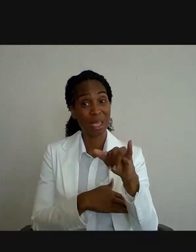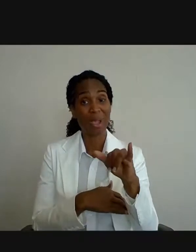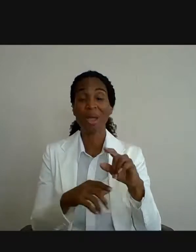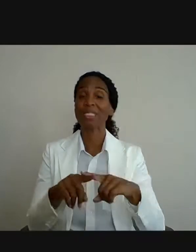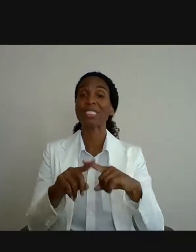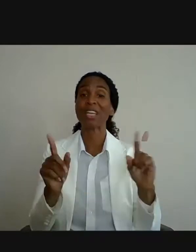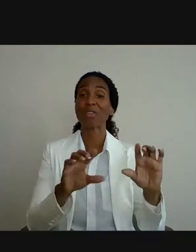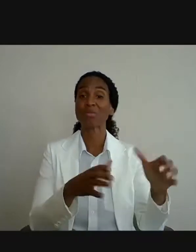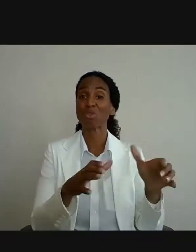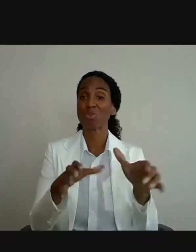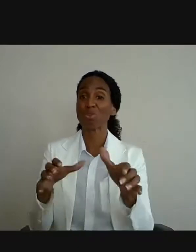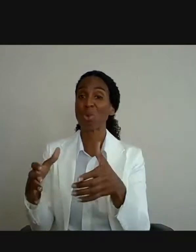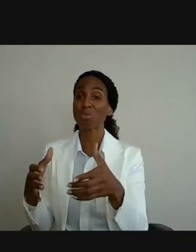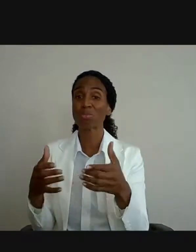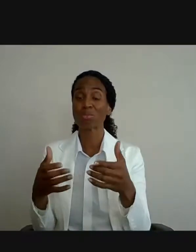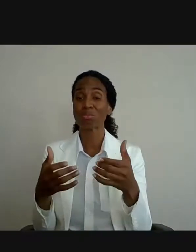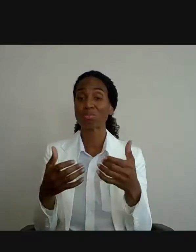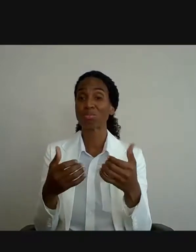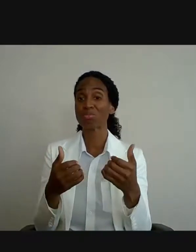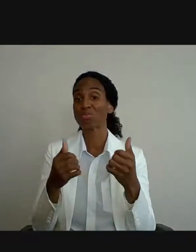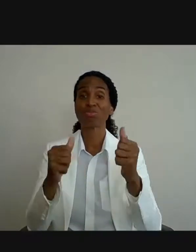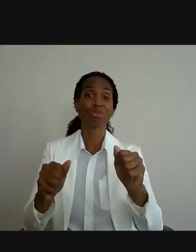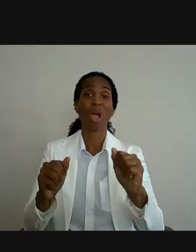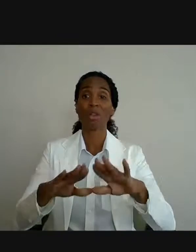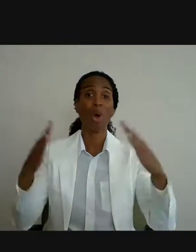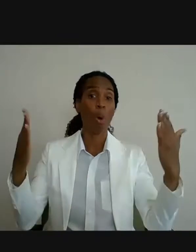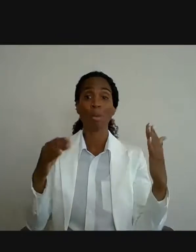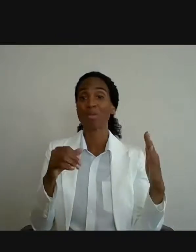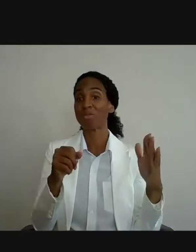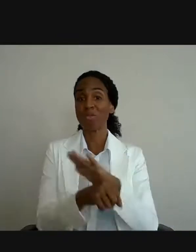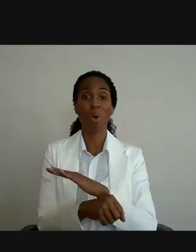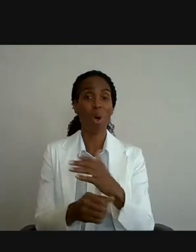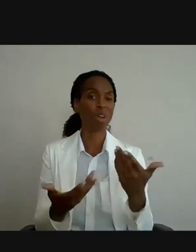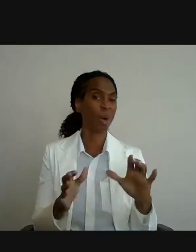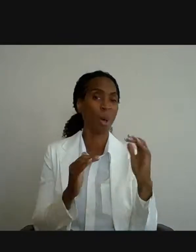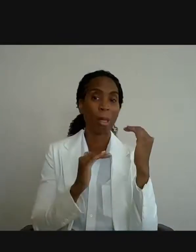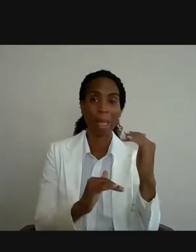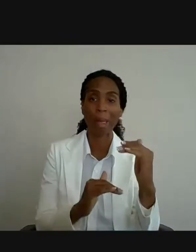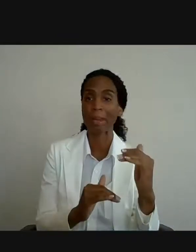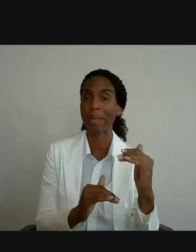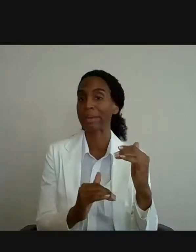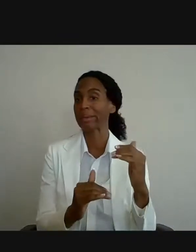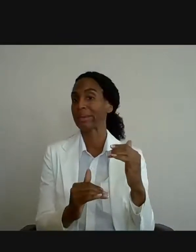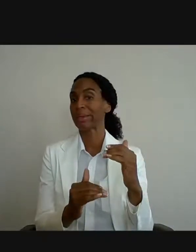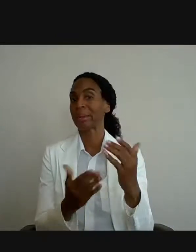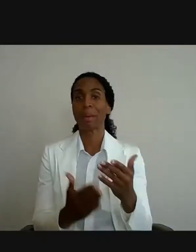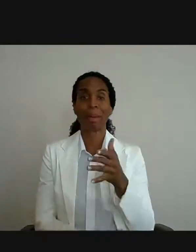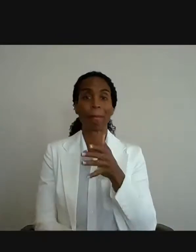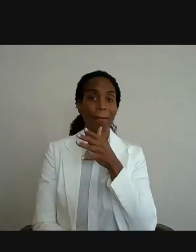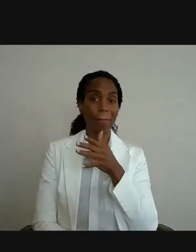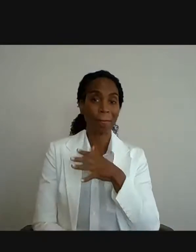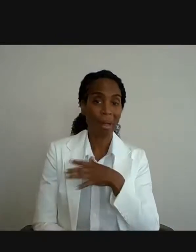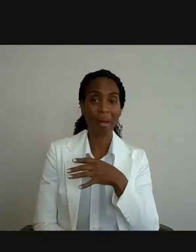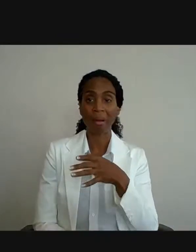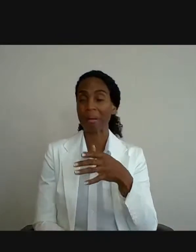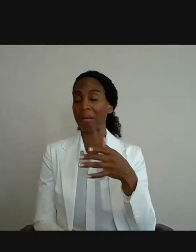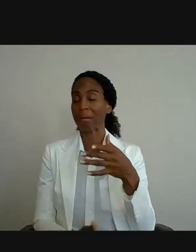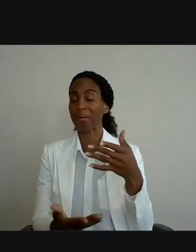sectors that are trying to get to this point, whether it's a simple parent, whether it's a